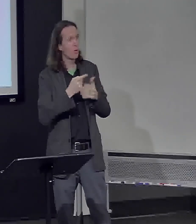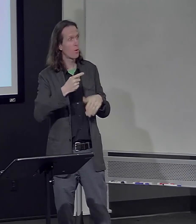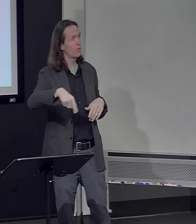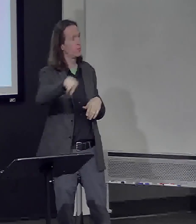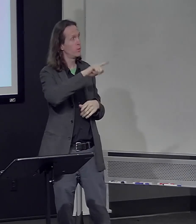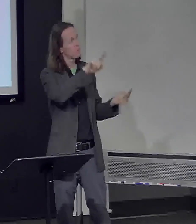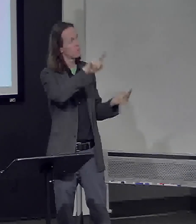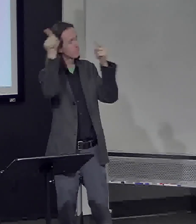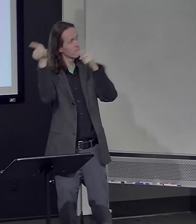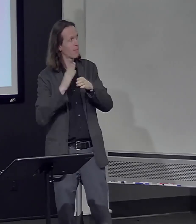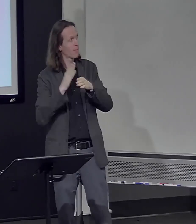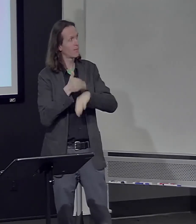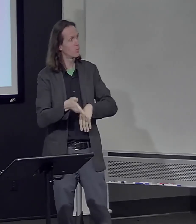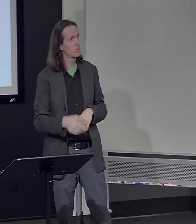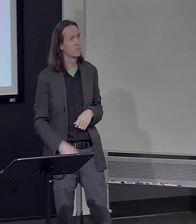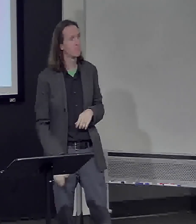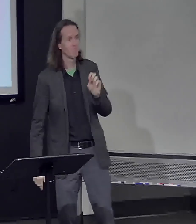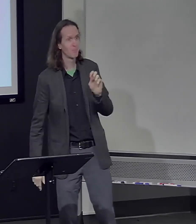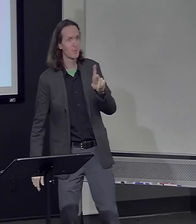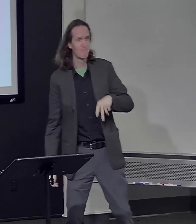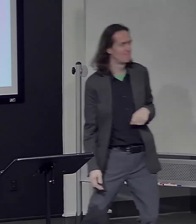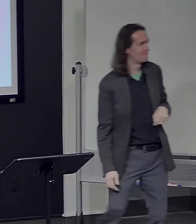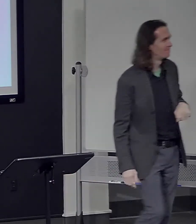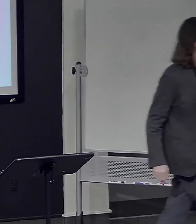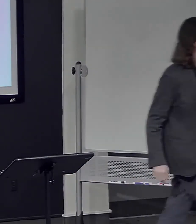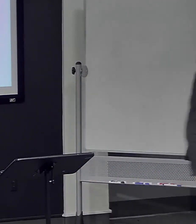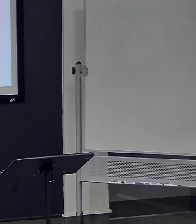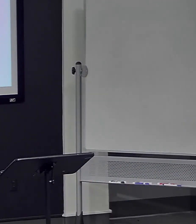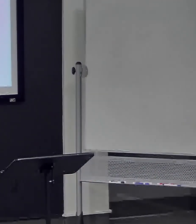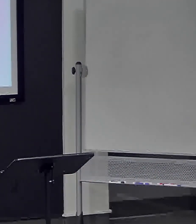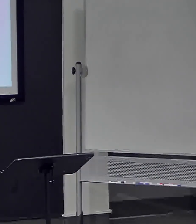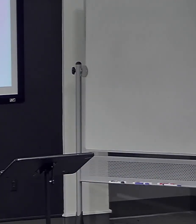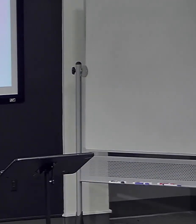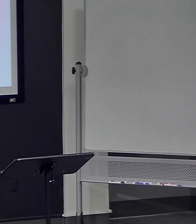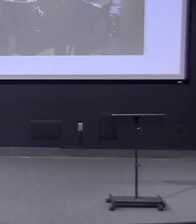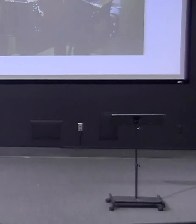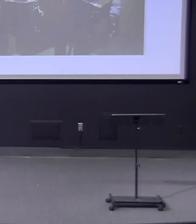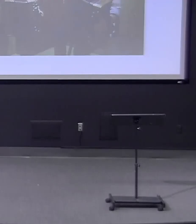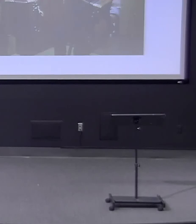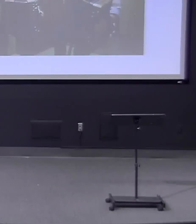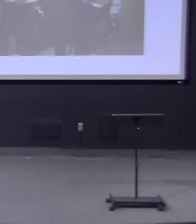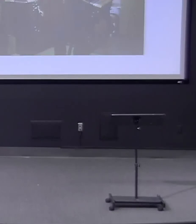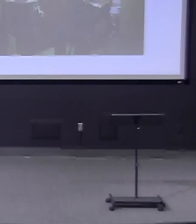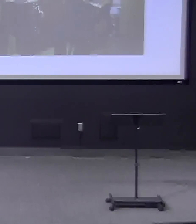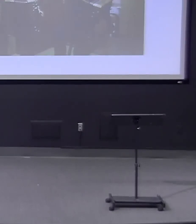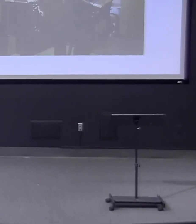them out. I hope to see everybody over at the reception after Tom's question.